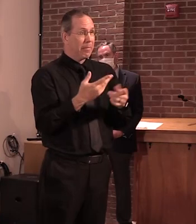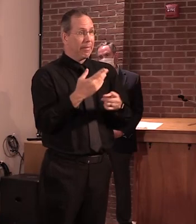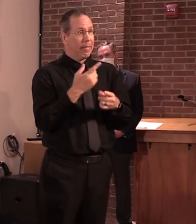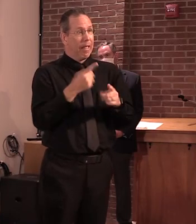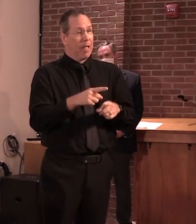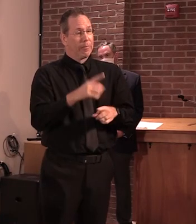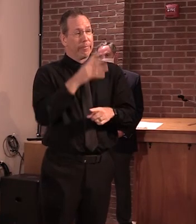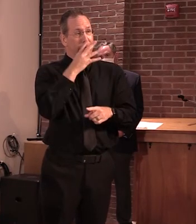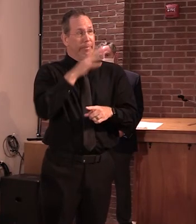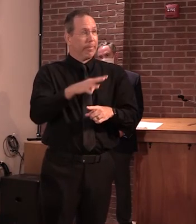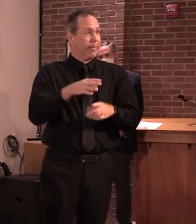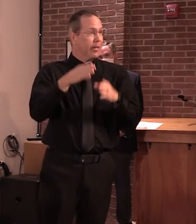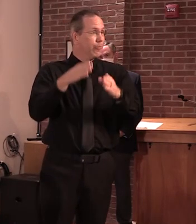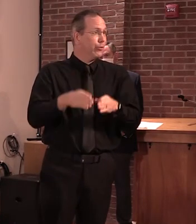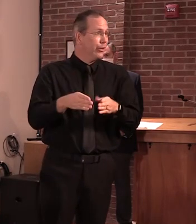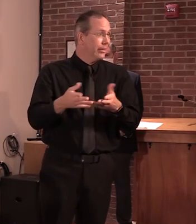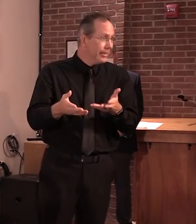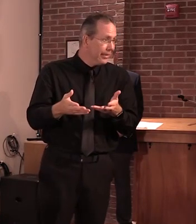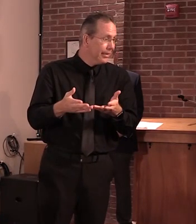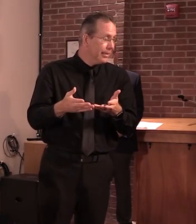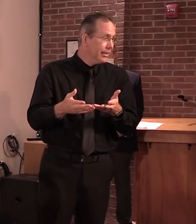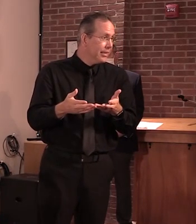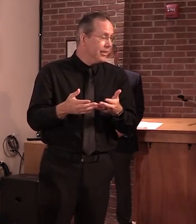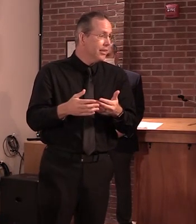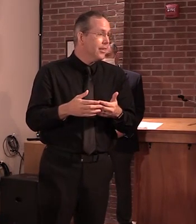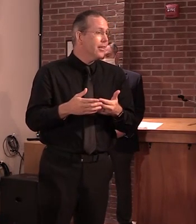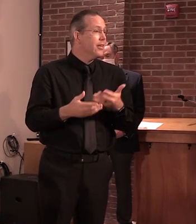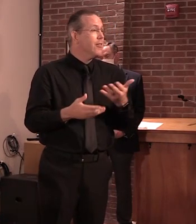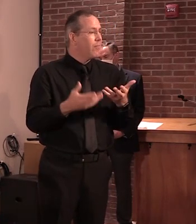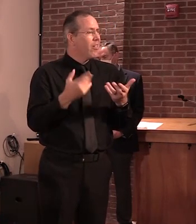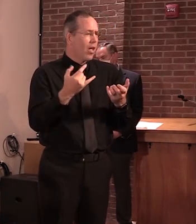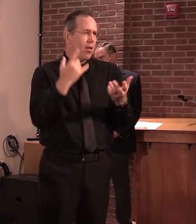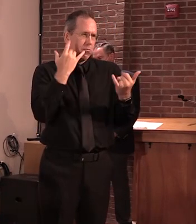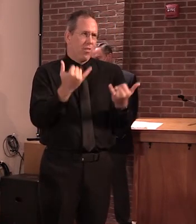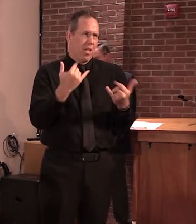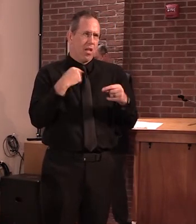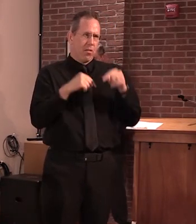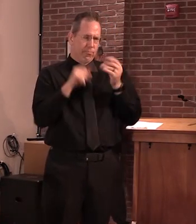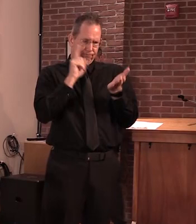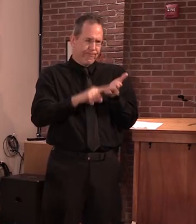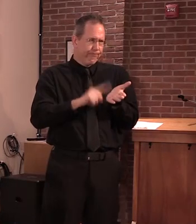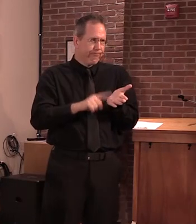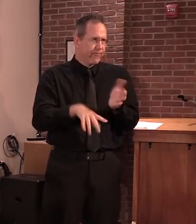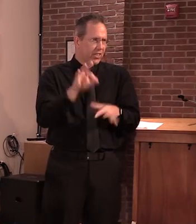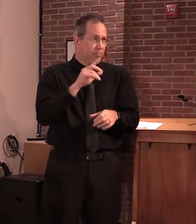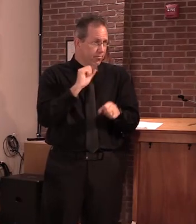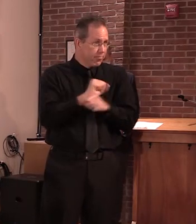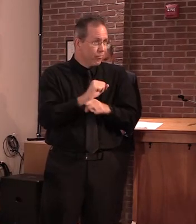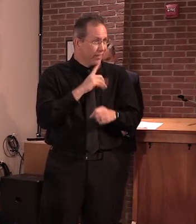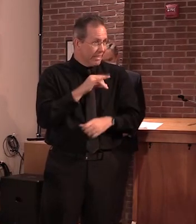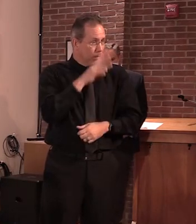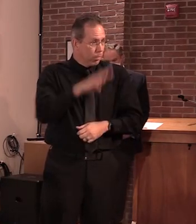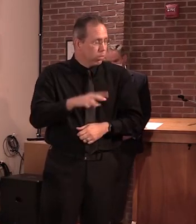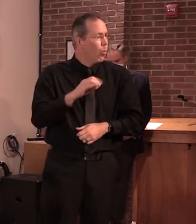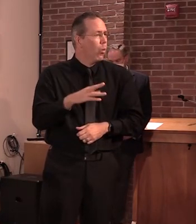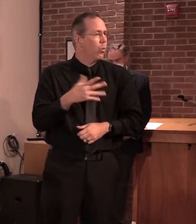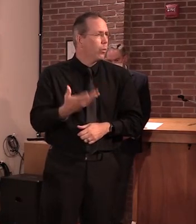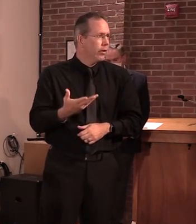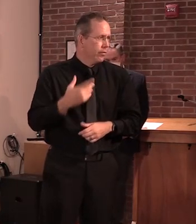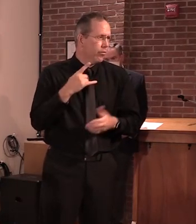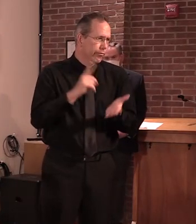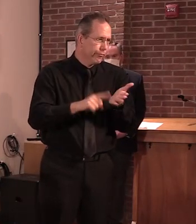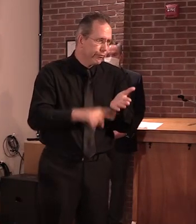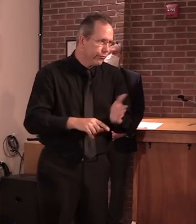Mr. Johnson's death. And during that time, for safety purposes of the inmates and